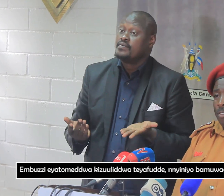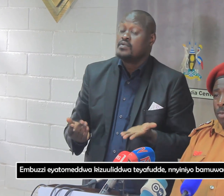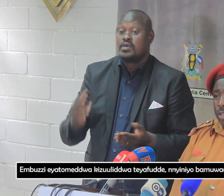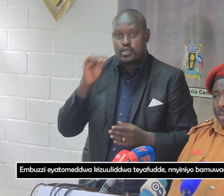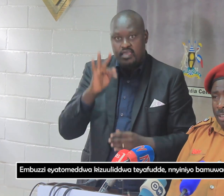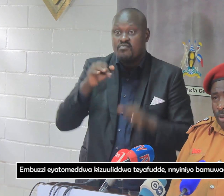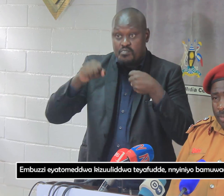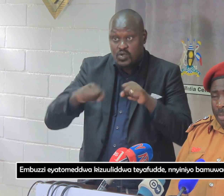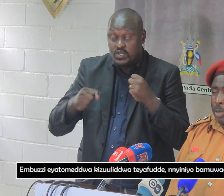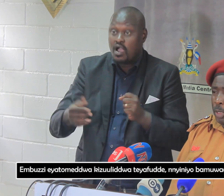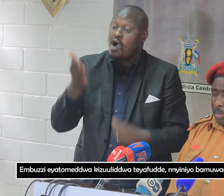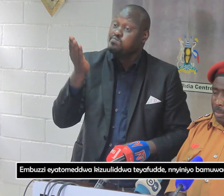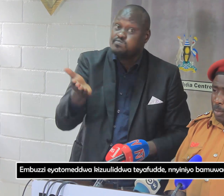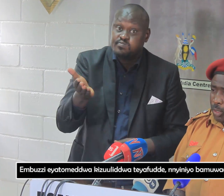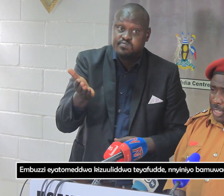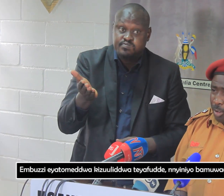you know you have a motocycle,